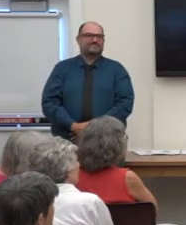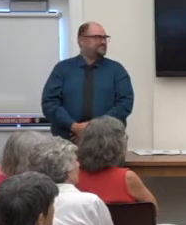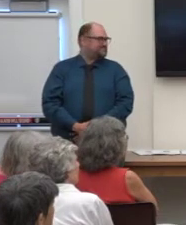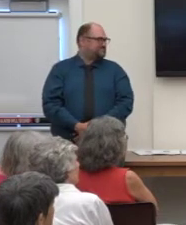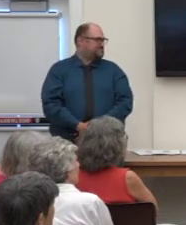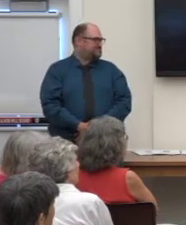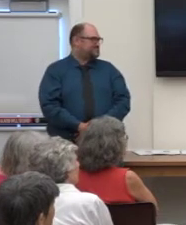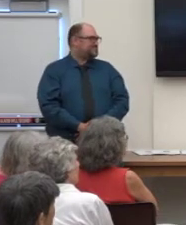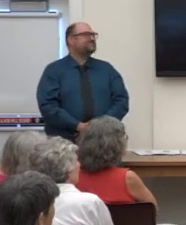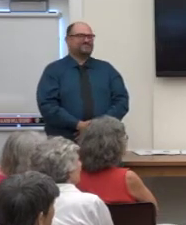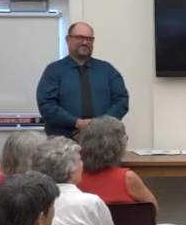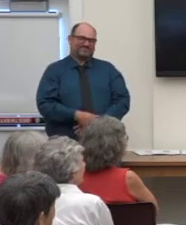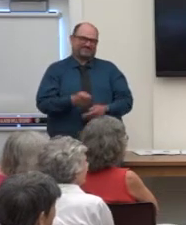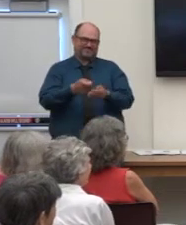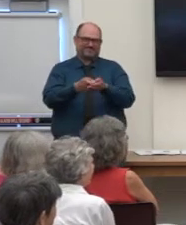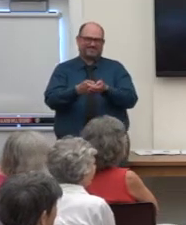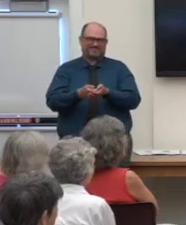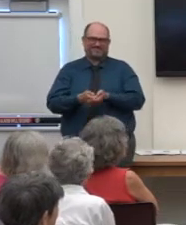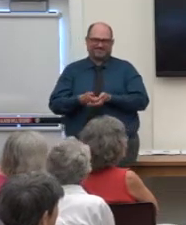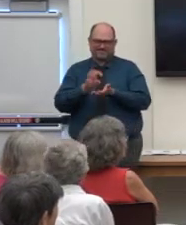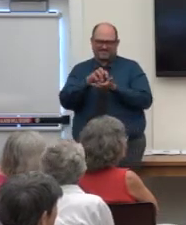Cranberry.